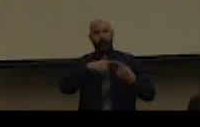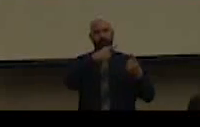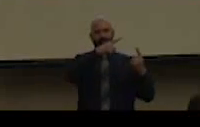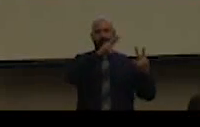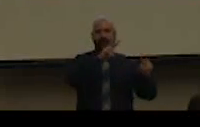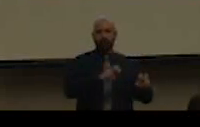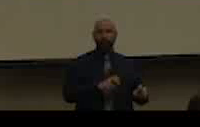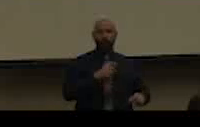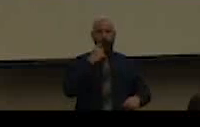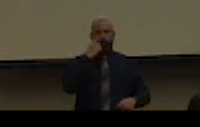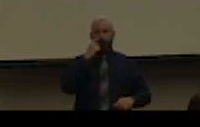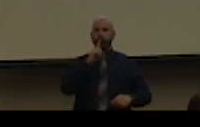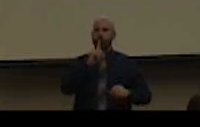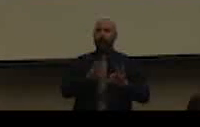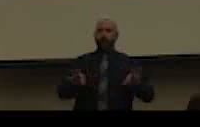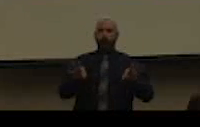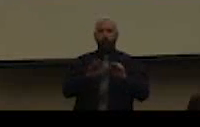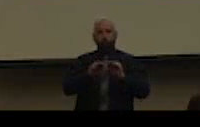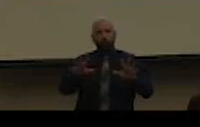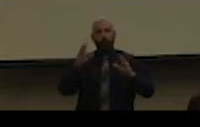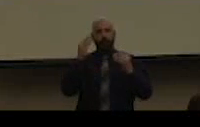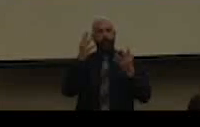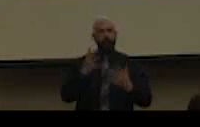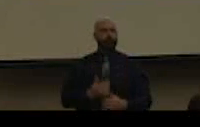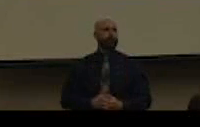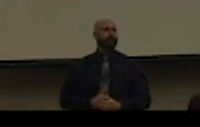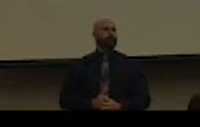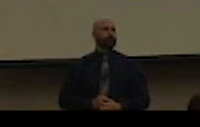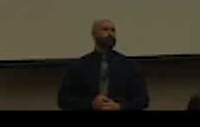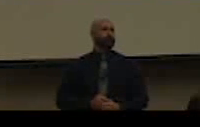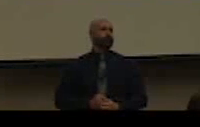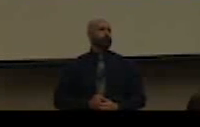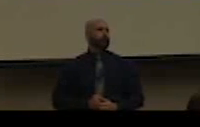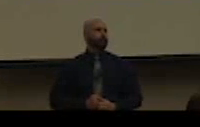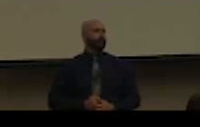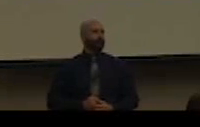for us to get that word out and do it. Thank you.